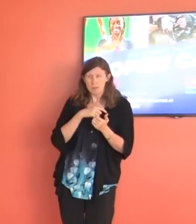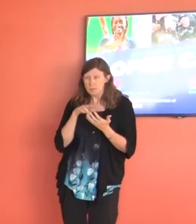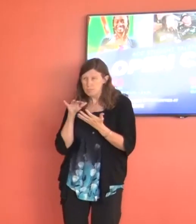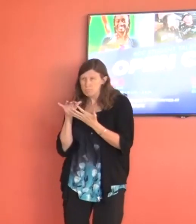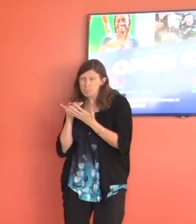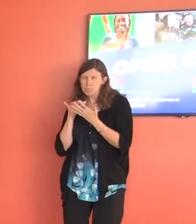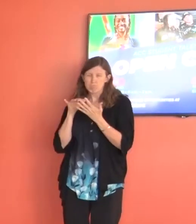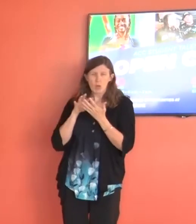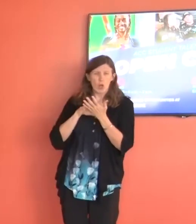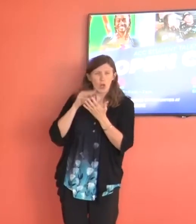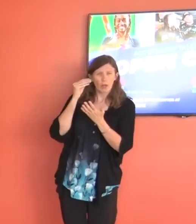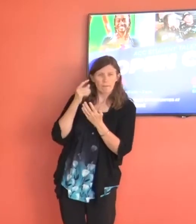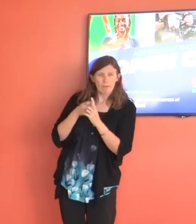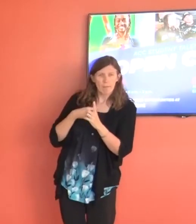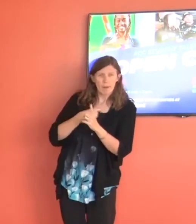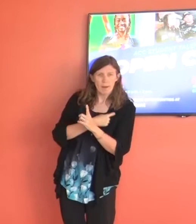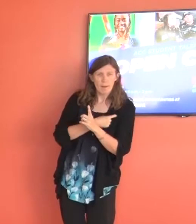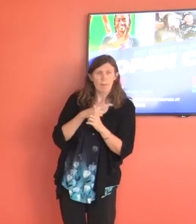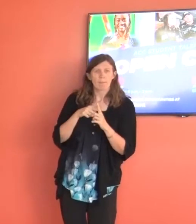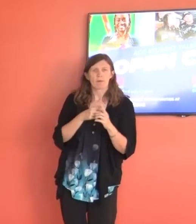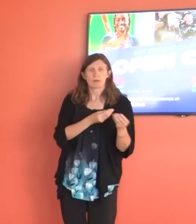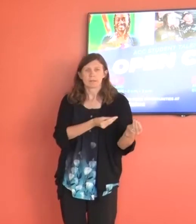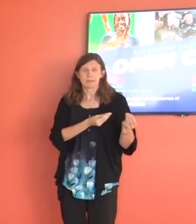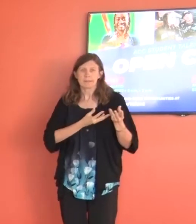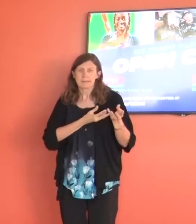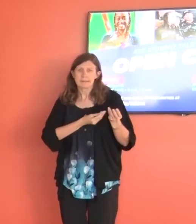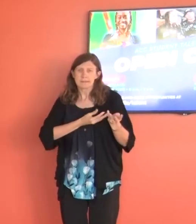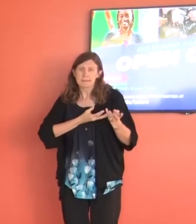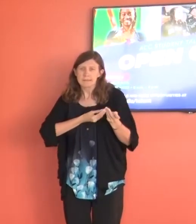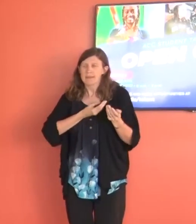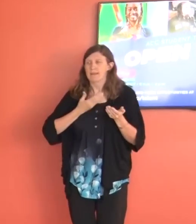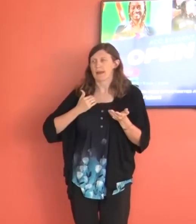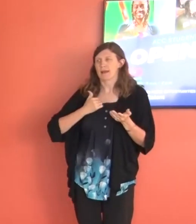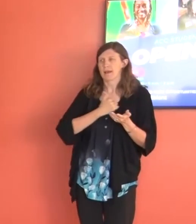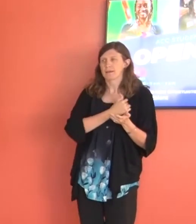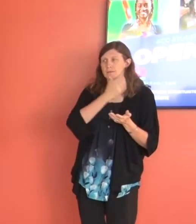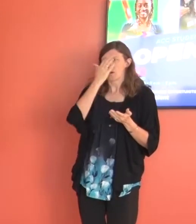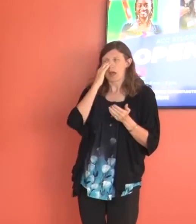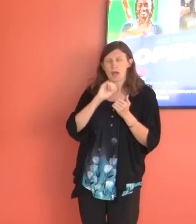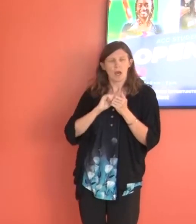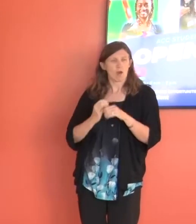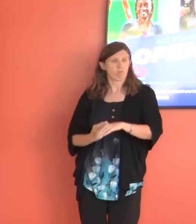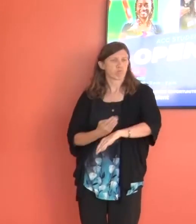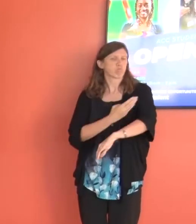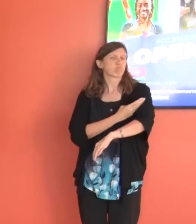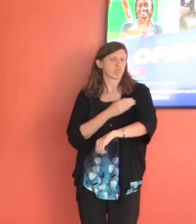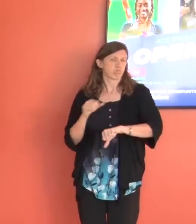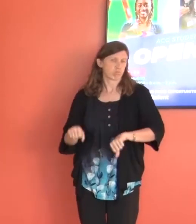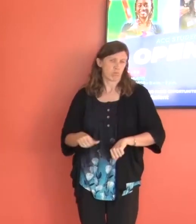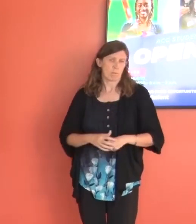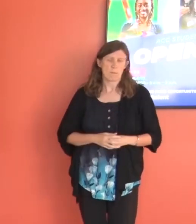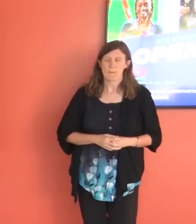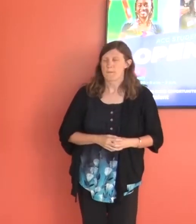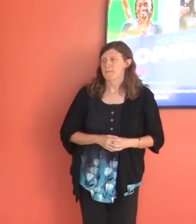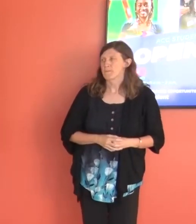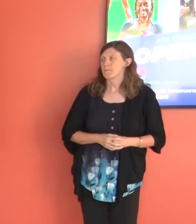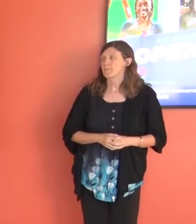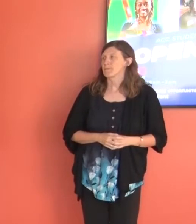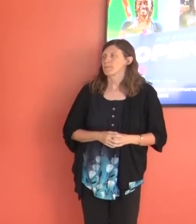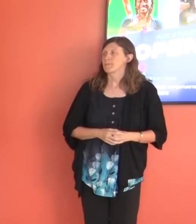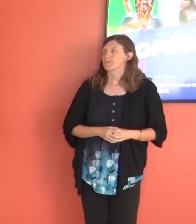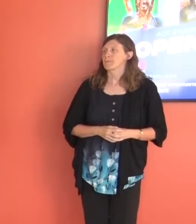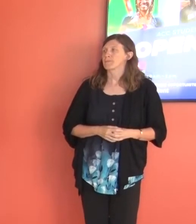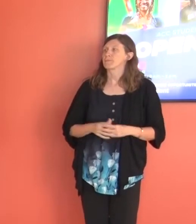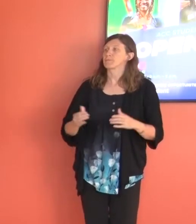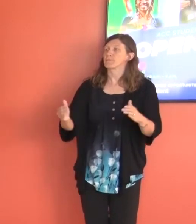And learning from us, but also giving some input to us as to how we can become better. So